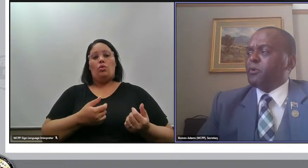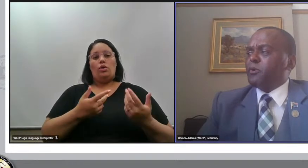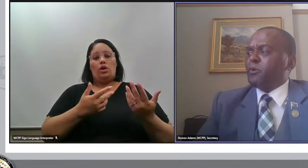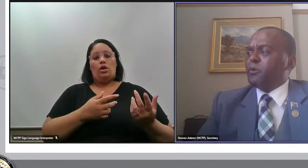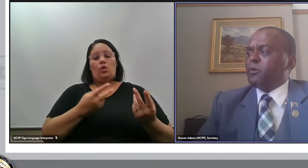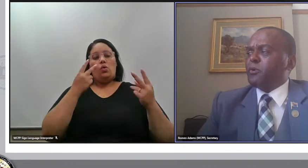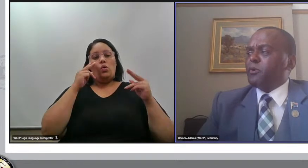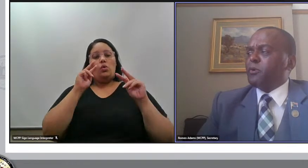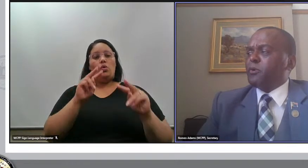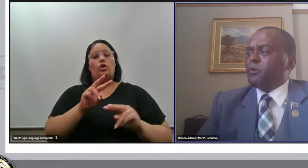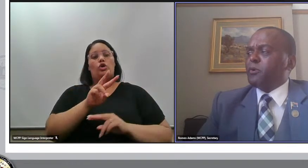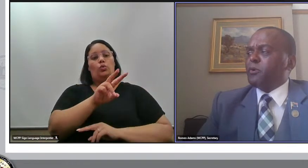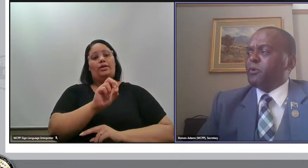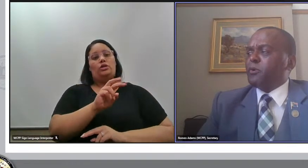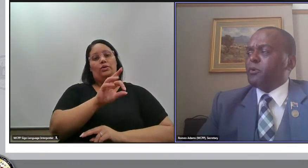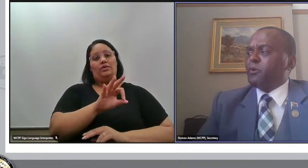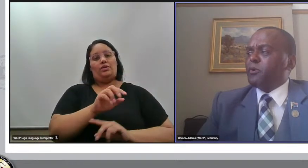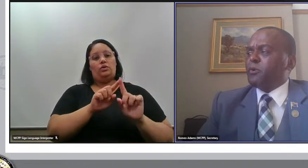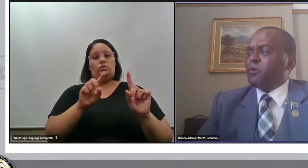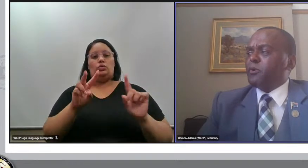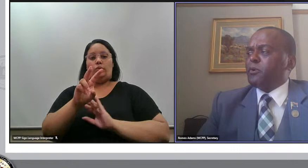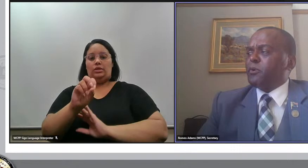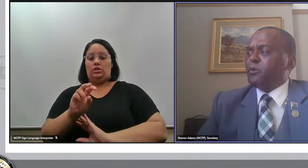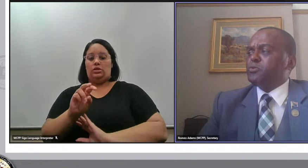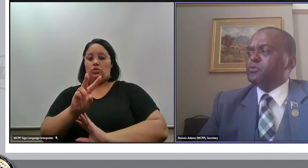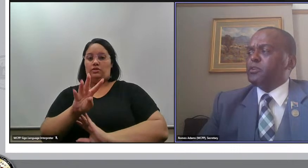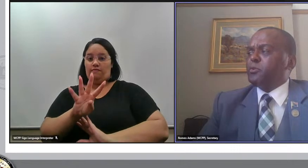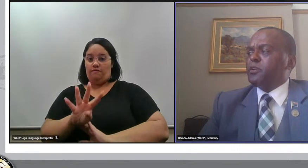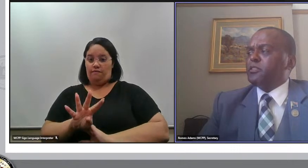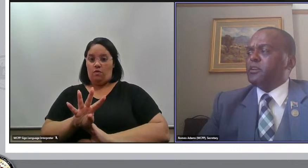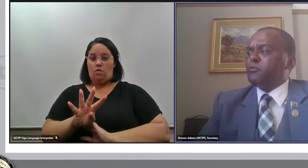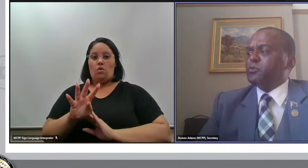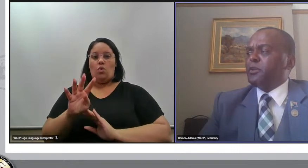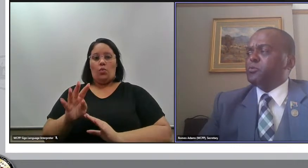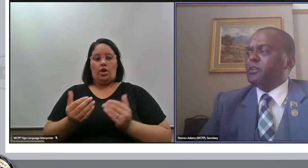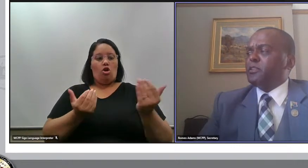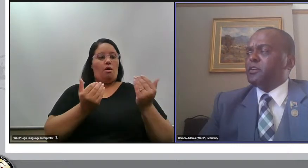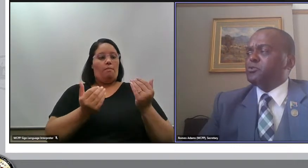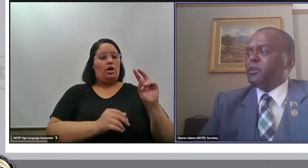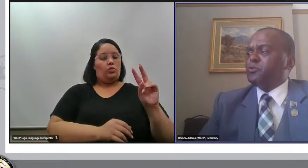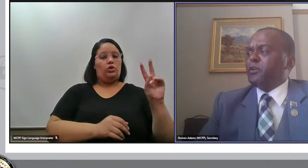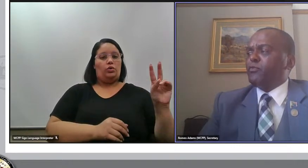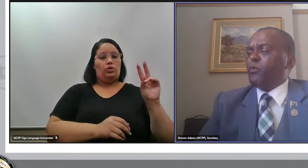2023-2024, Chairperson, we would then see if we compare 2022-2023 with